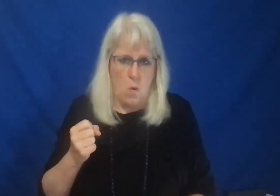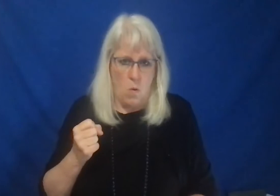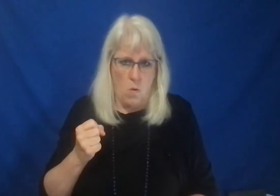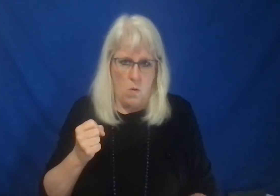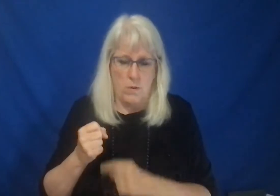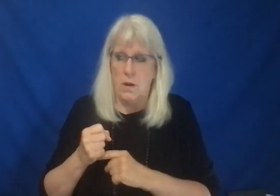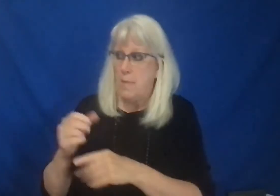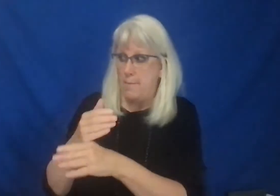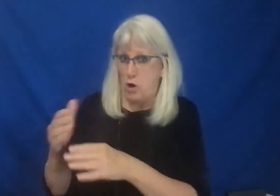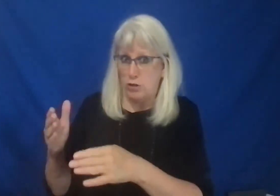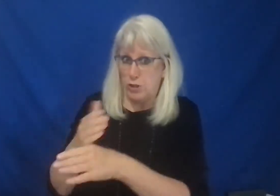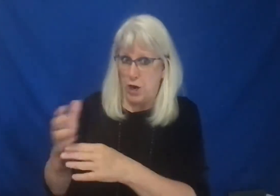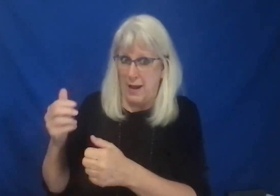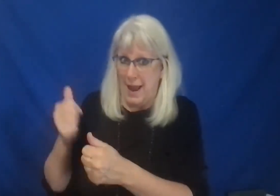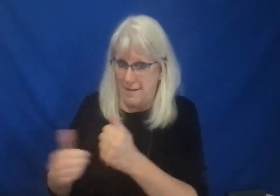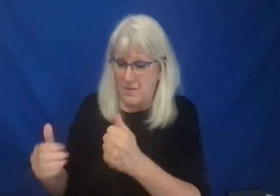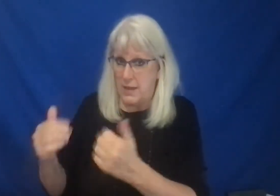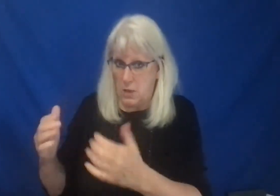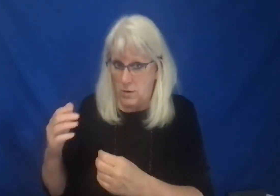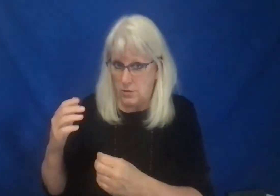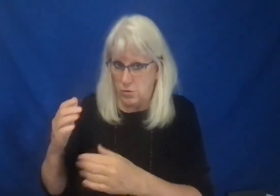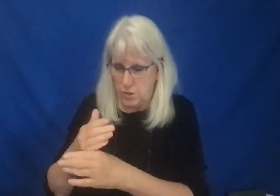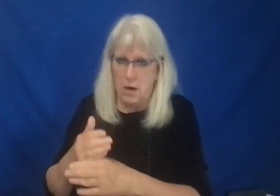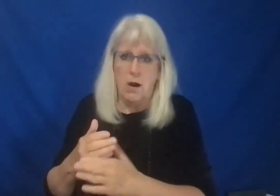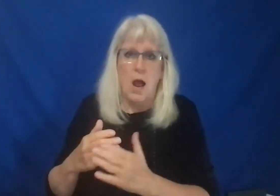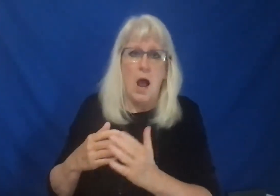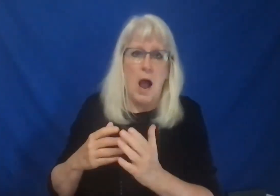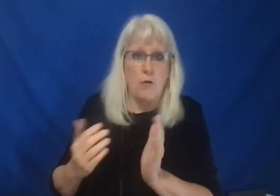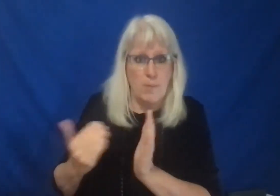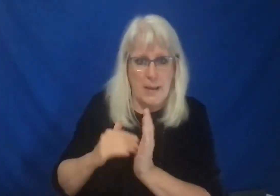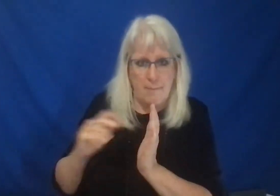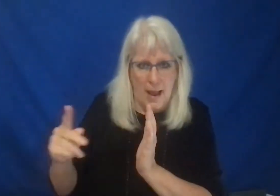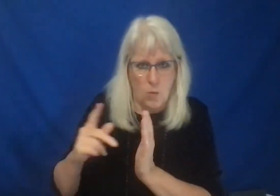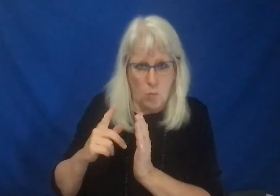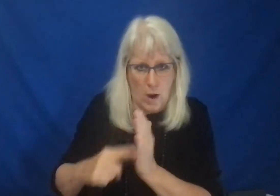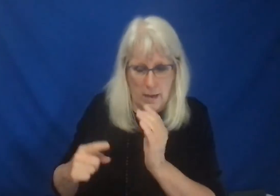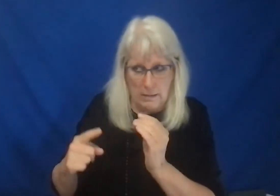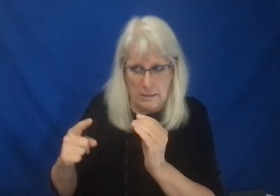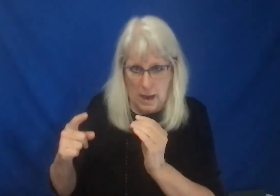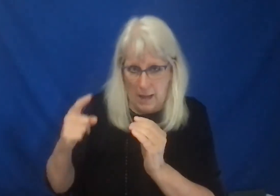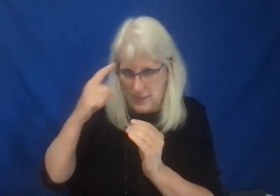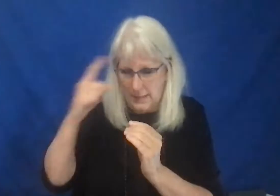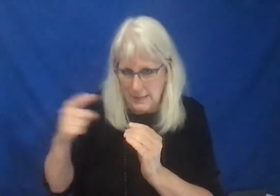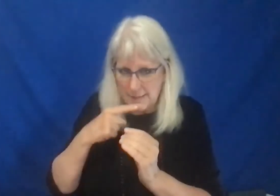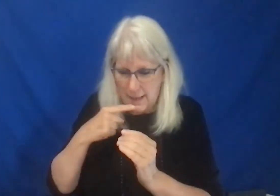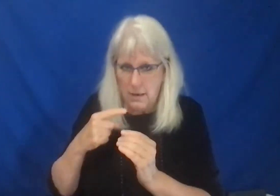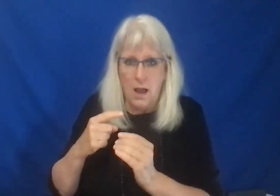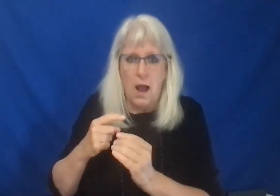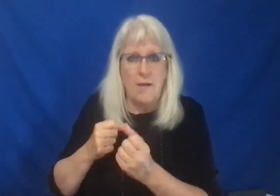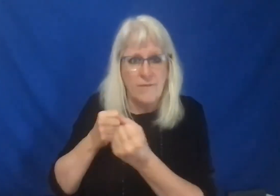share. I reflect back what I've heard him say and validate his reality, witness his experience, and then I take